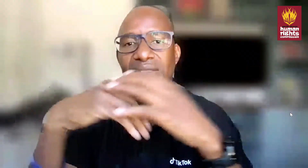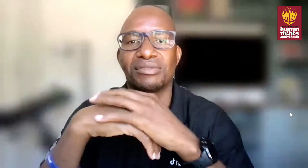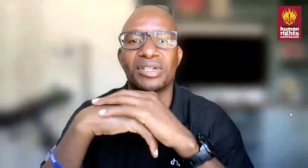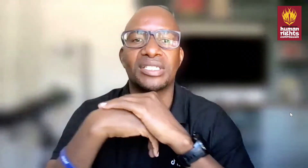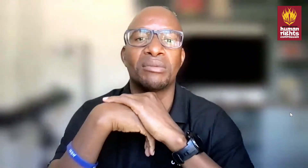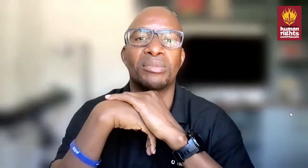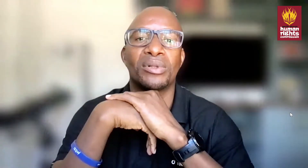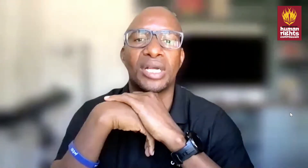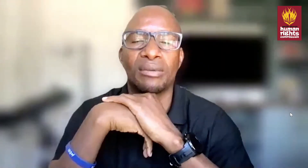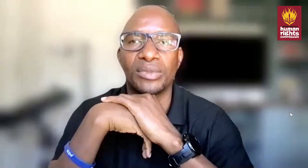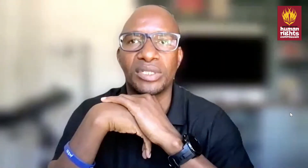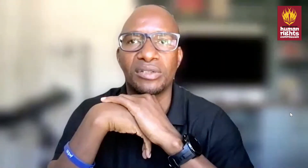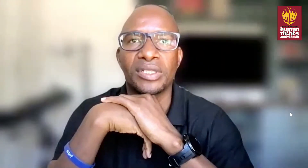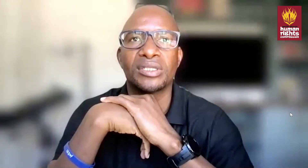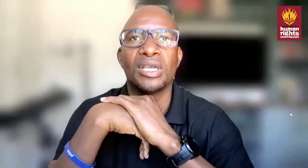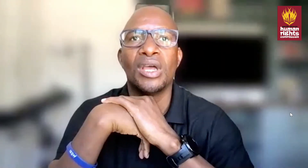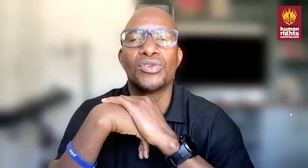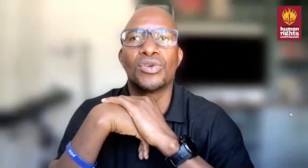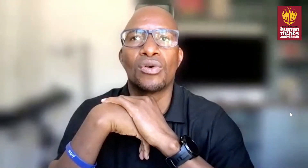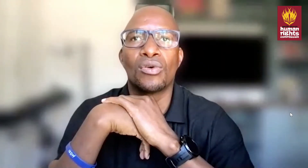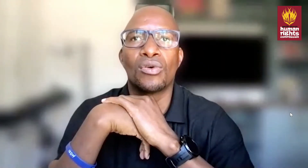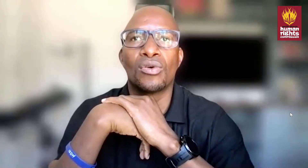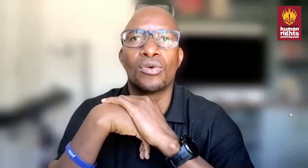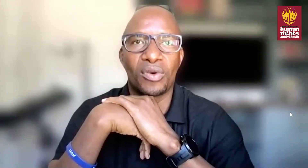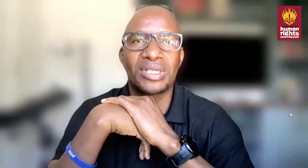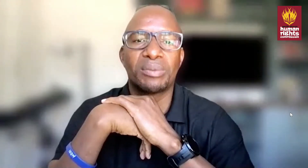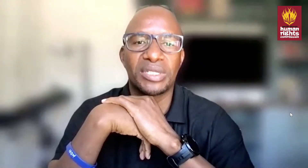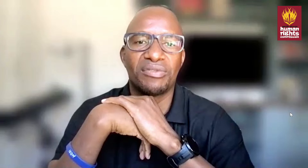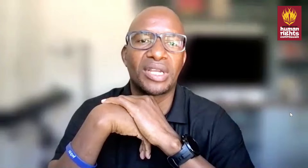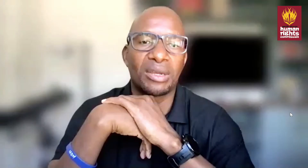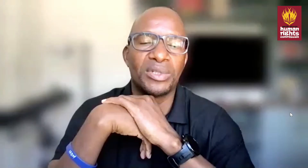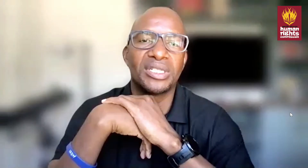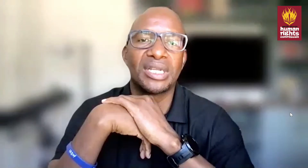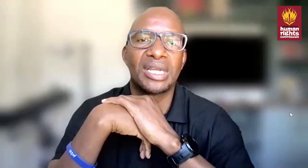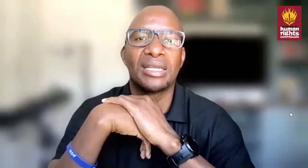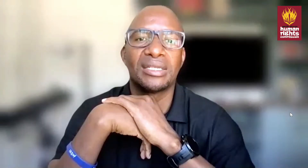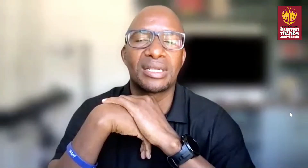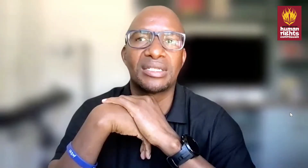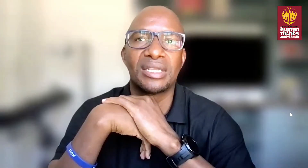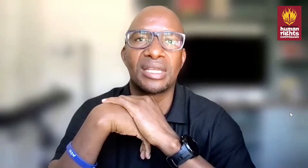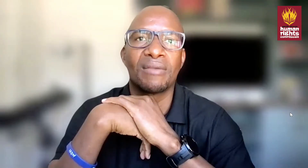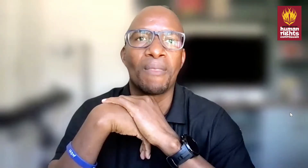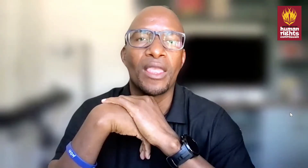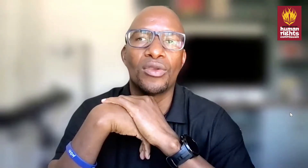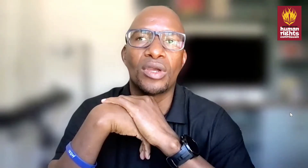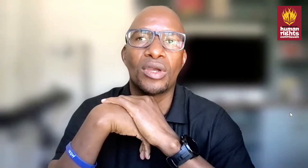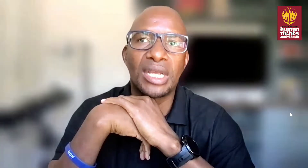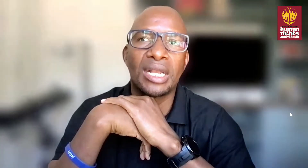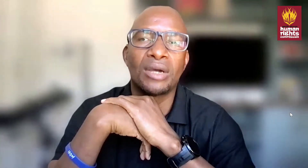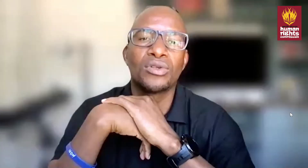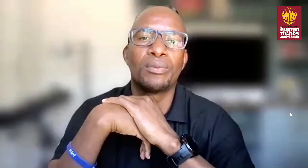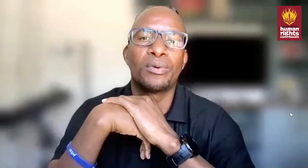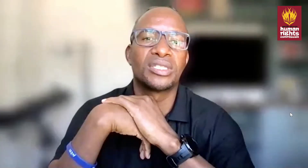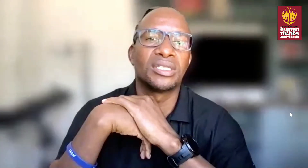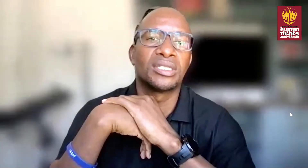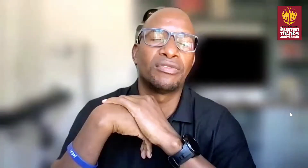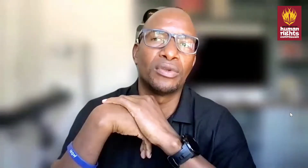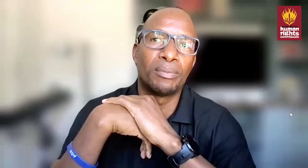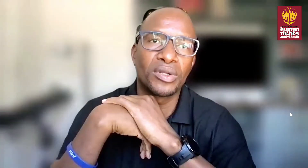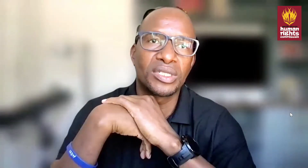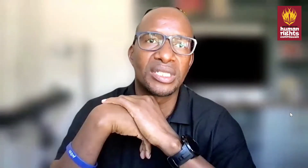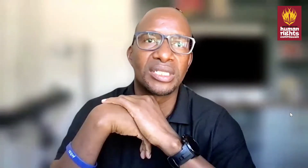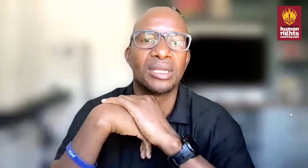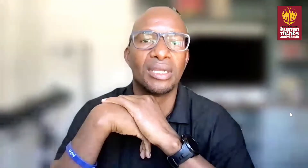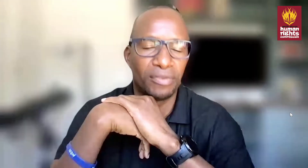be class, for example, difference. So we've got specific community guidelines that say you are not allowed